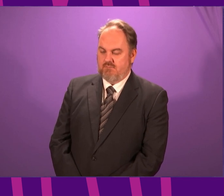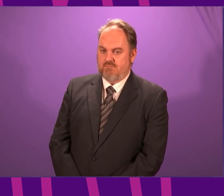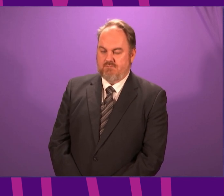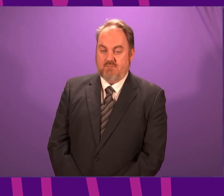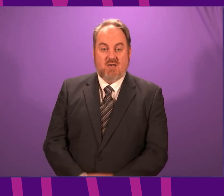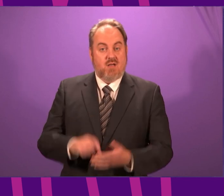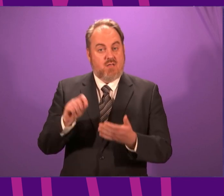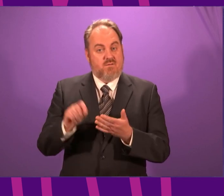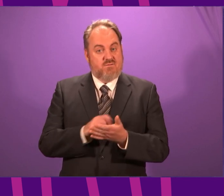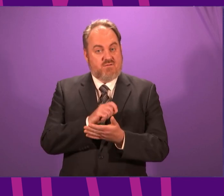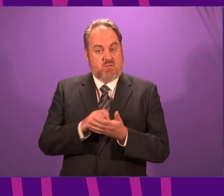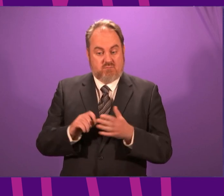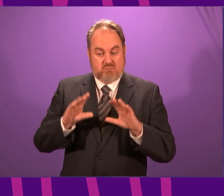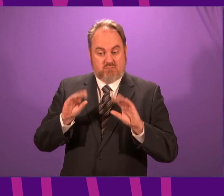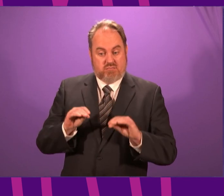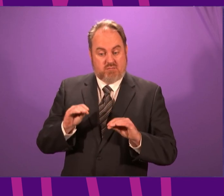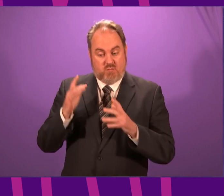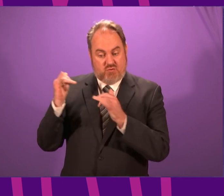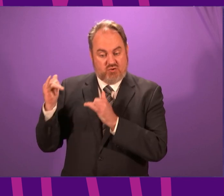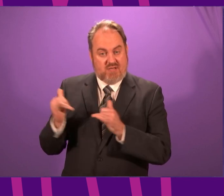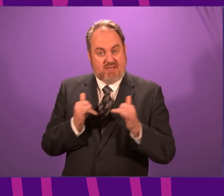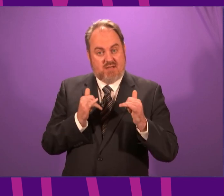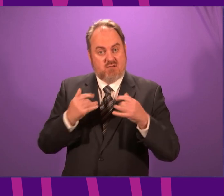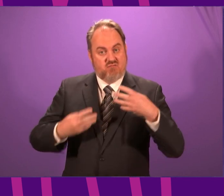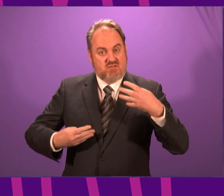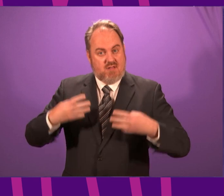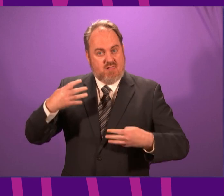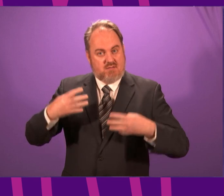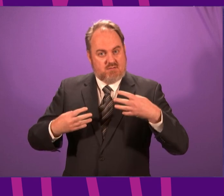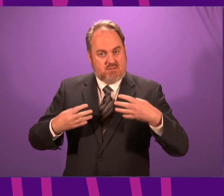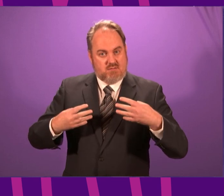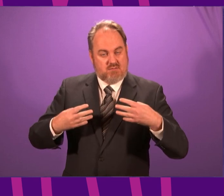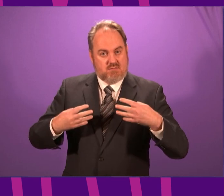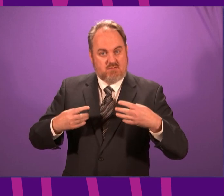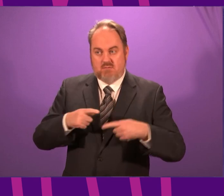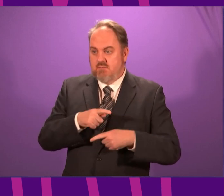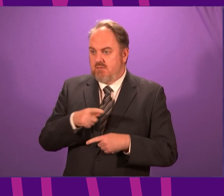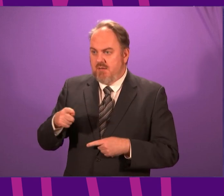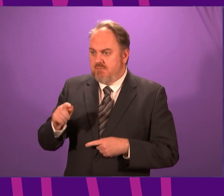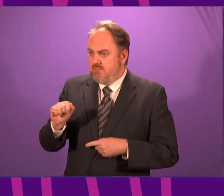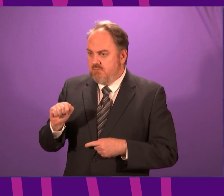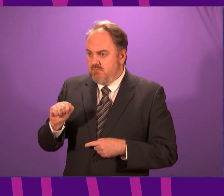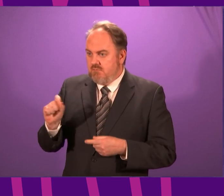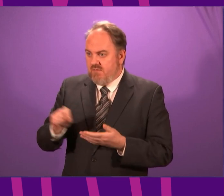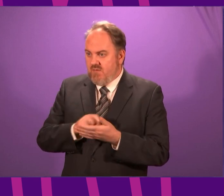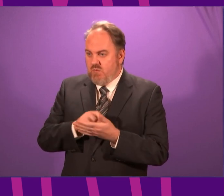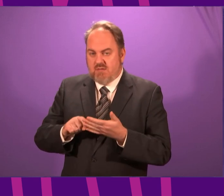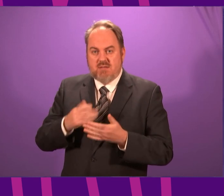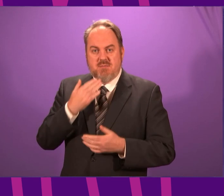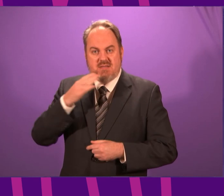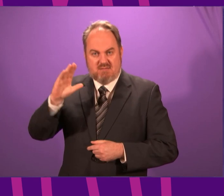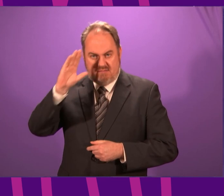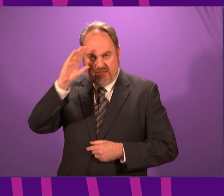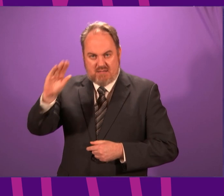That vote is now closed. We're just checking the vote, and there are a few moments for members who don't think they've voted to let us know.